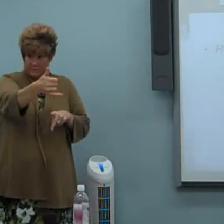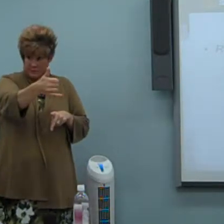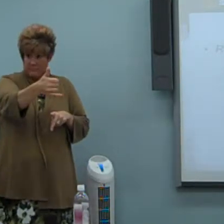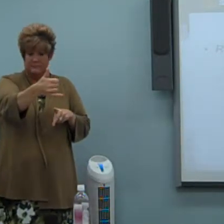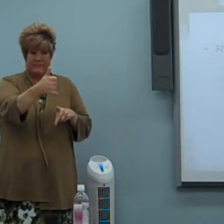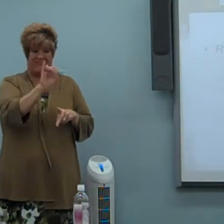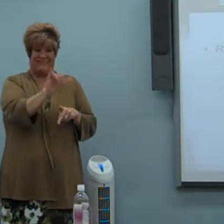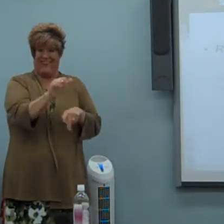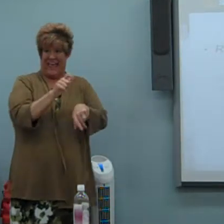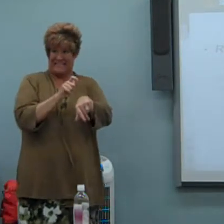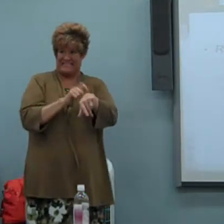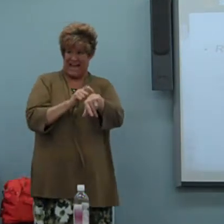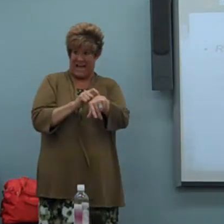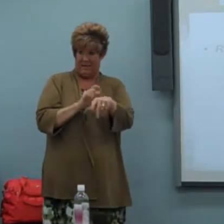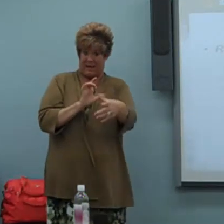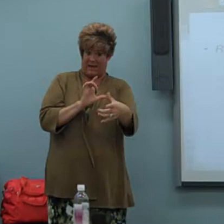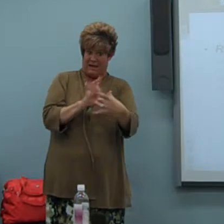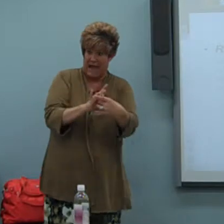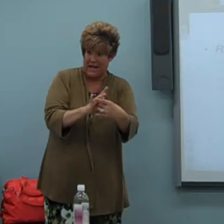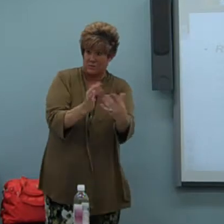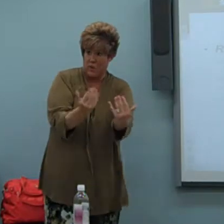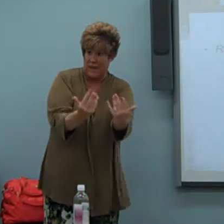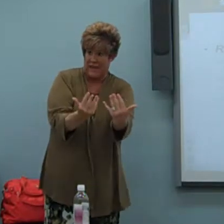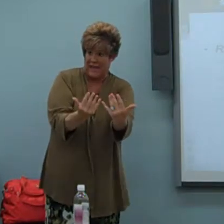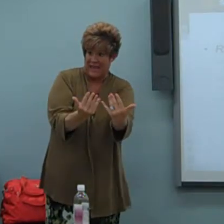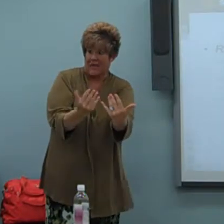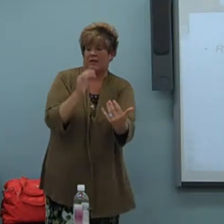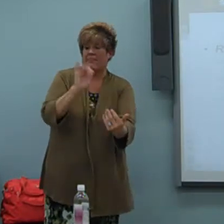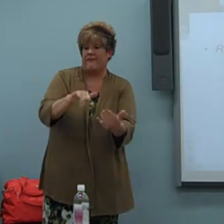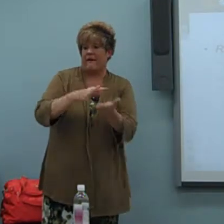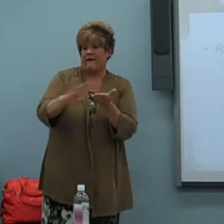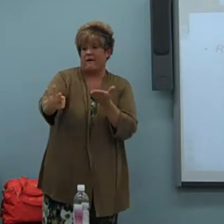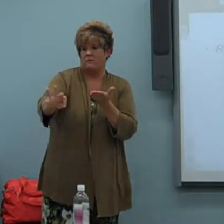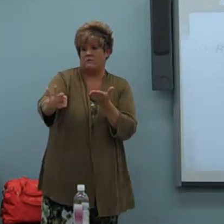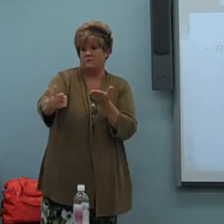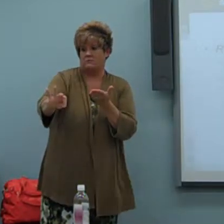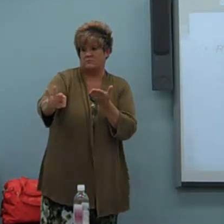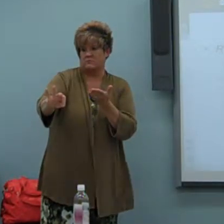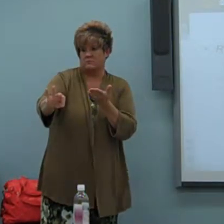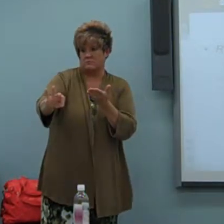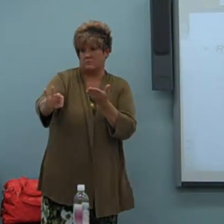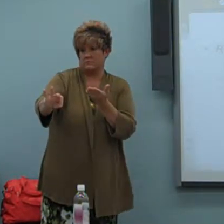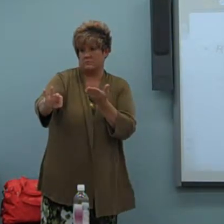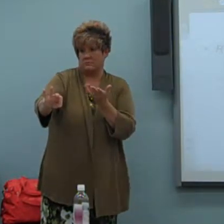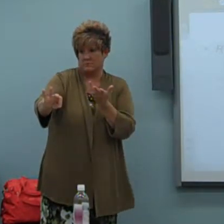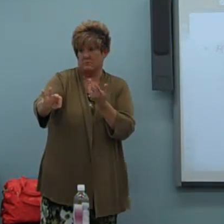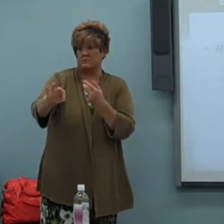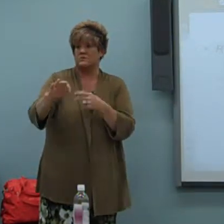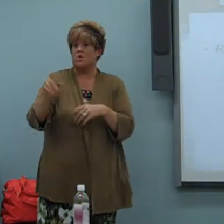So the time that the person is on the phone call for, so that many minutes that they're connected and waiting, that is counting.